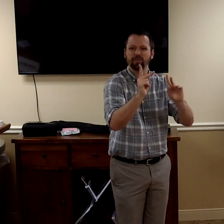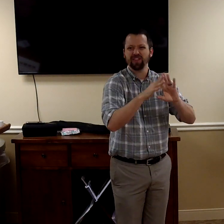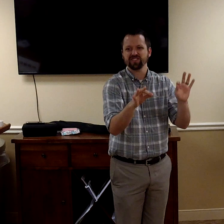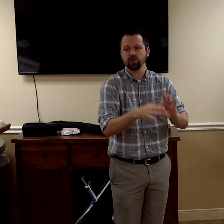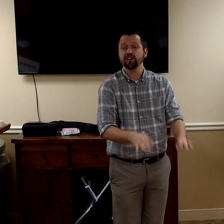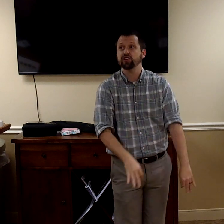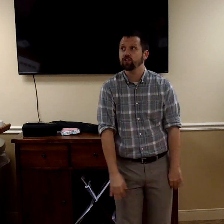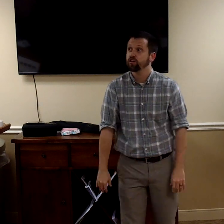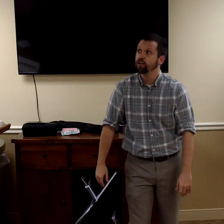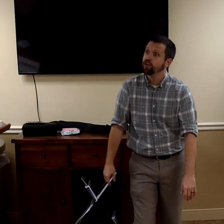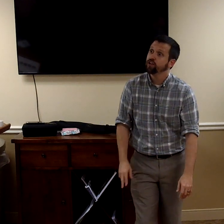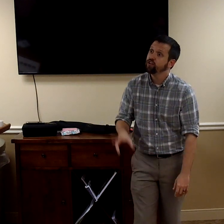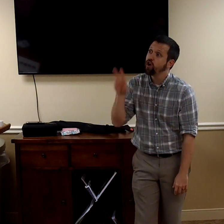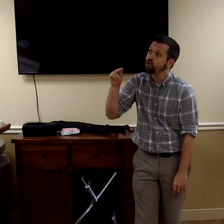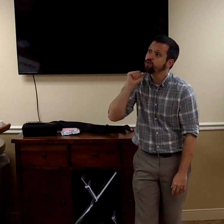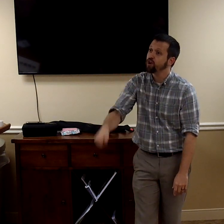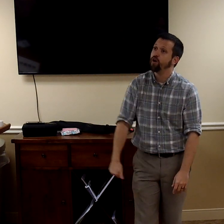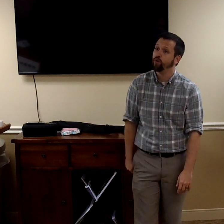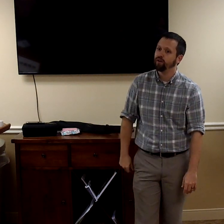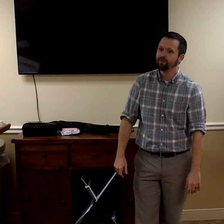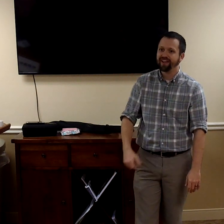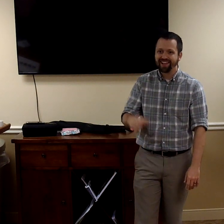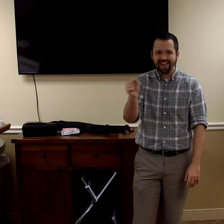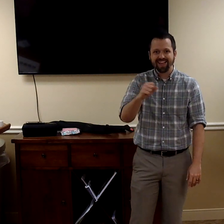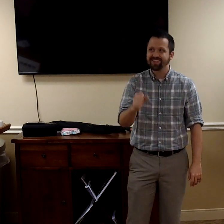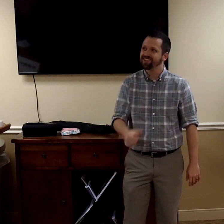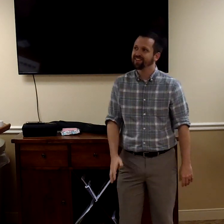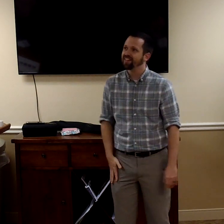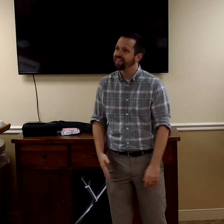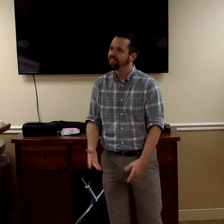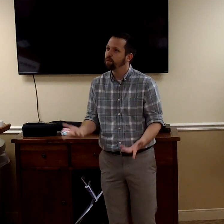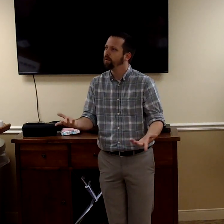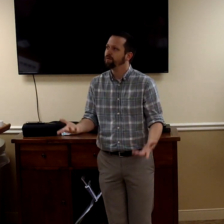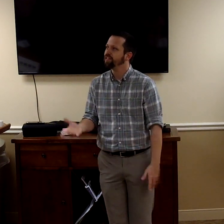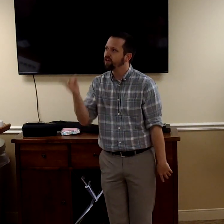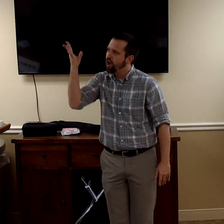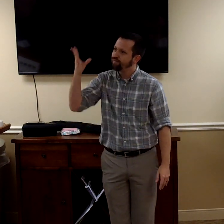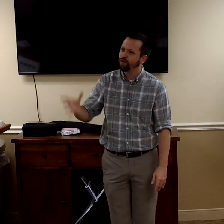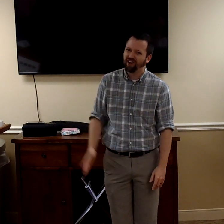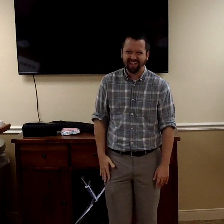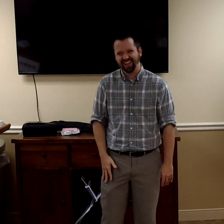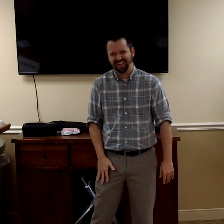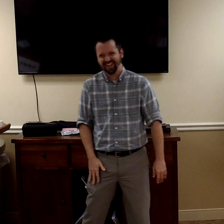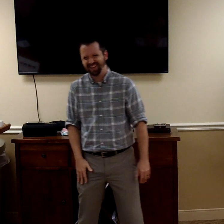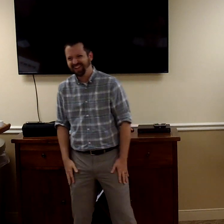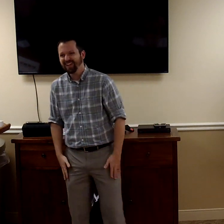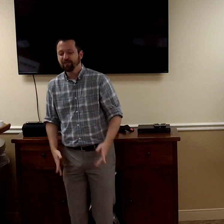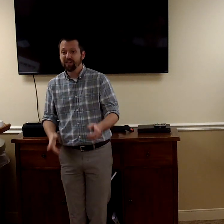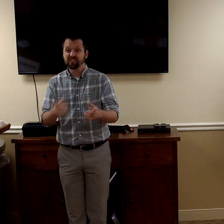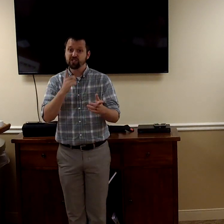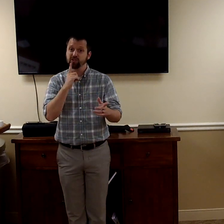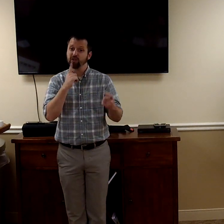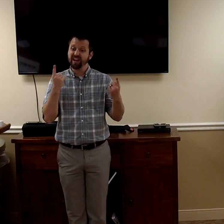that story. She goes, "No, you don't." I'm like, "Yes," and she goes, "Oh, that's awful." But it's true though; it